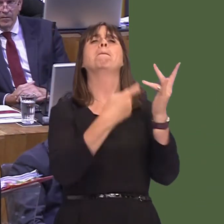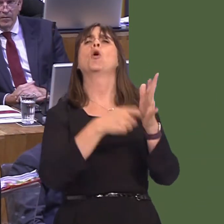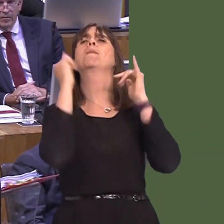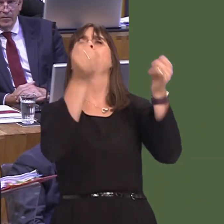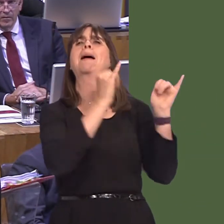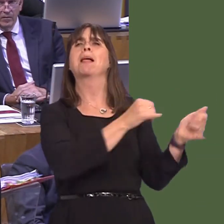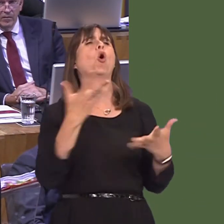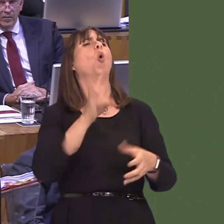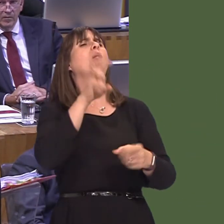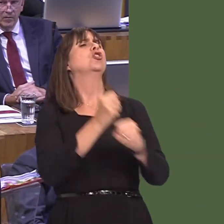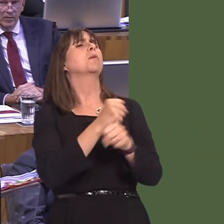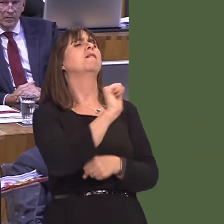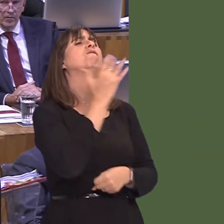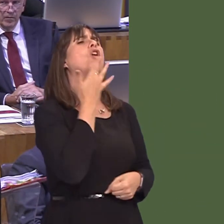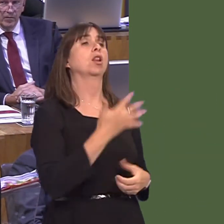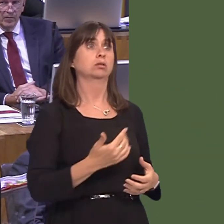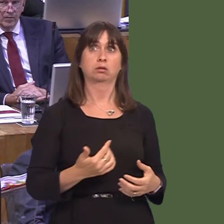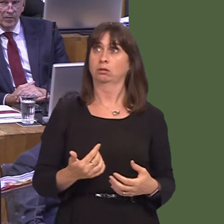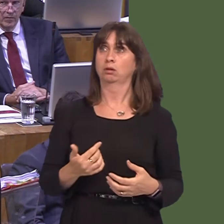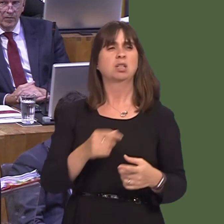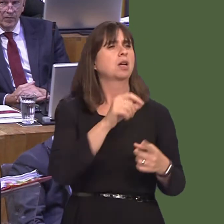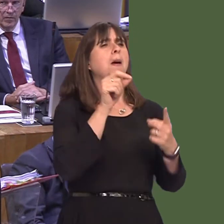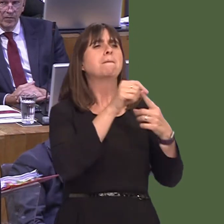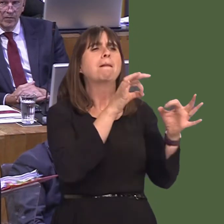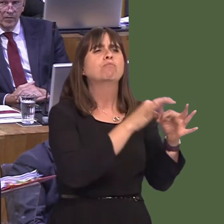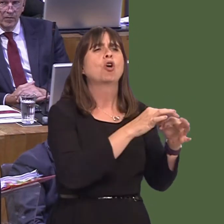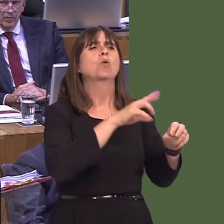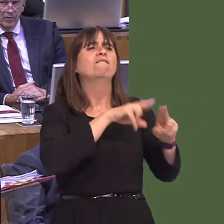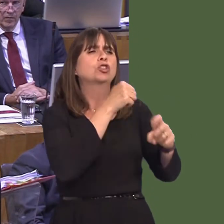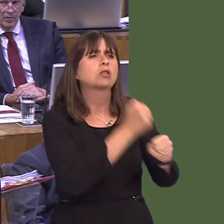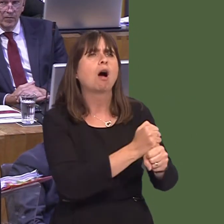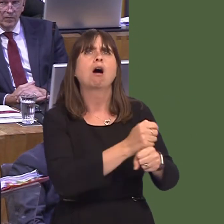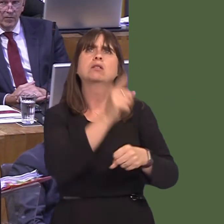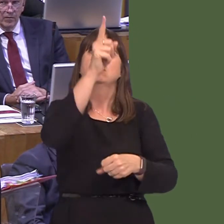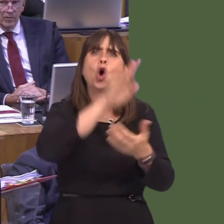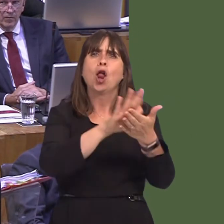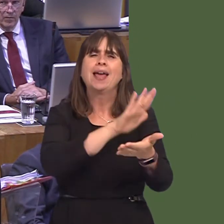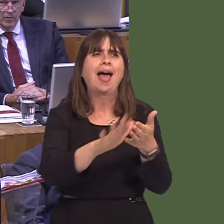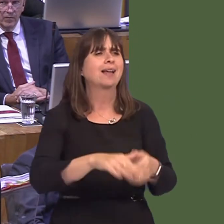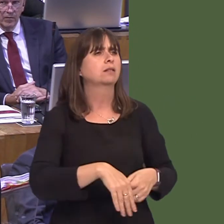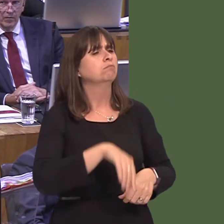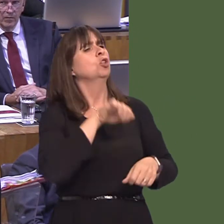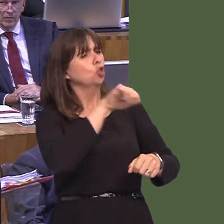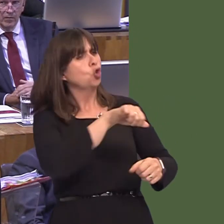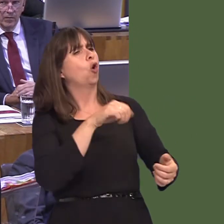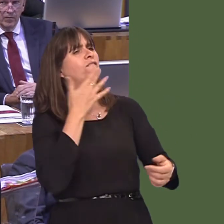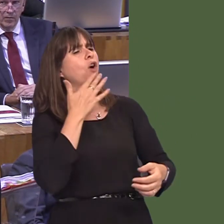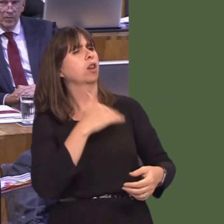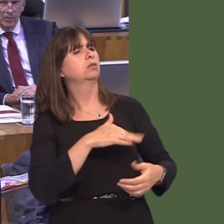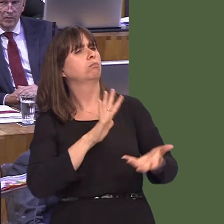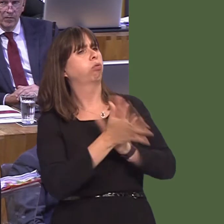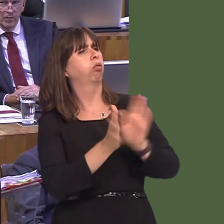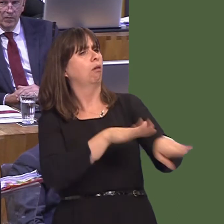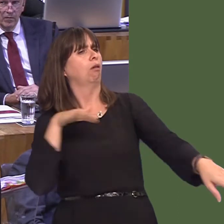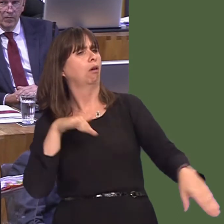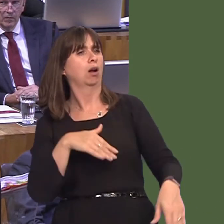Or they'll come to us and say, the delays in Holyhead and Pembroke Dock and Fishguard are your problem because the Welsh government controls the ports. Well, that's not good enough.